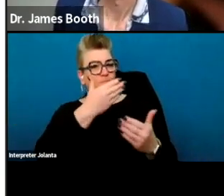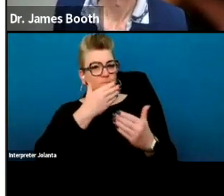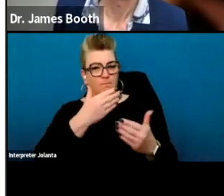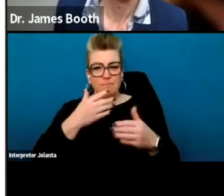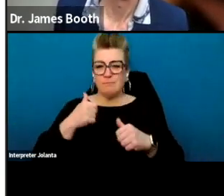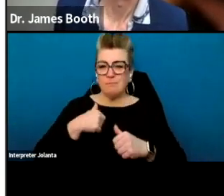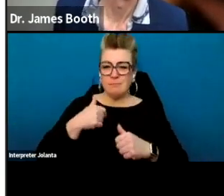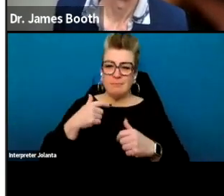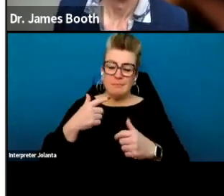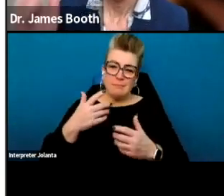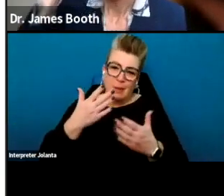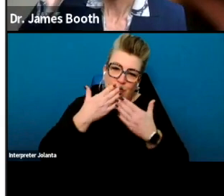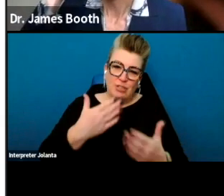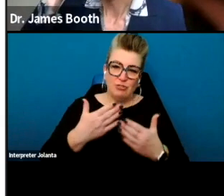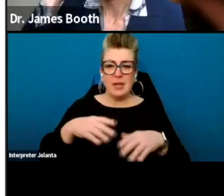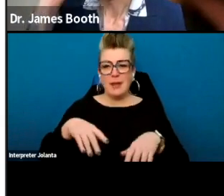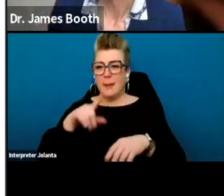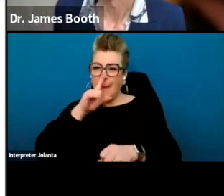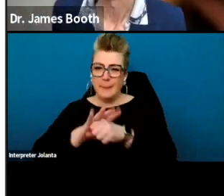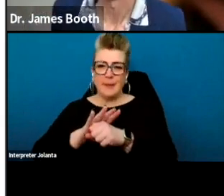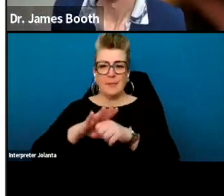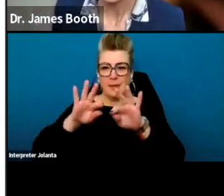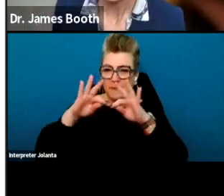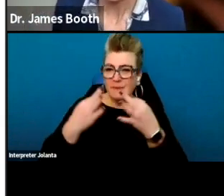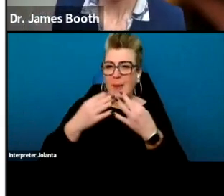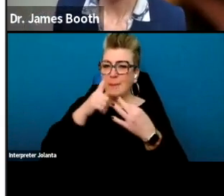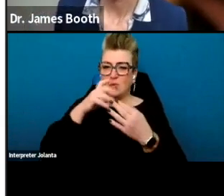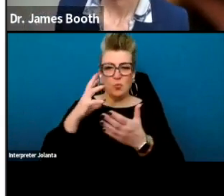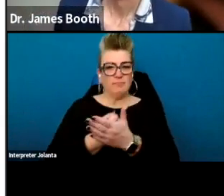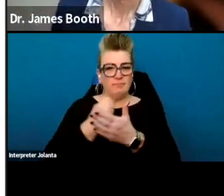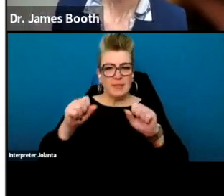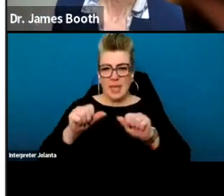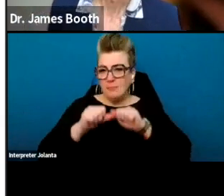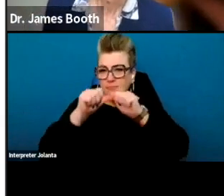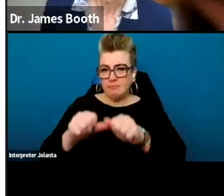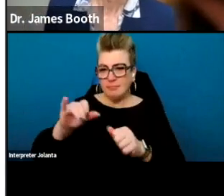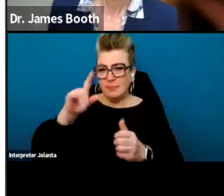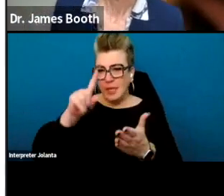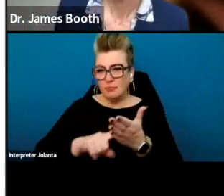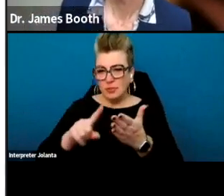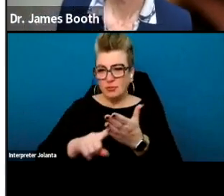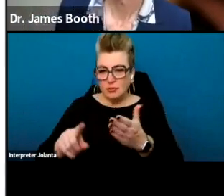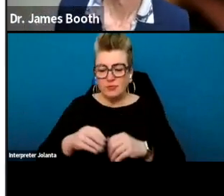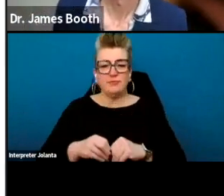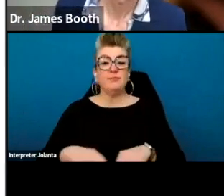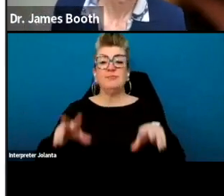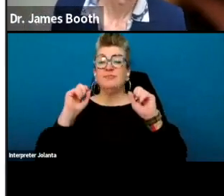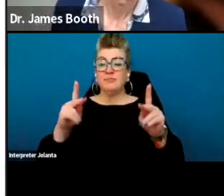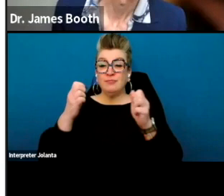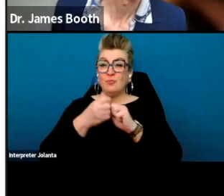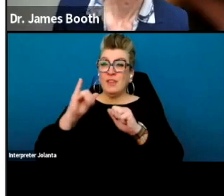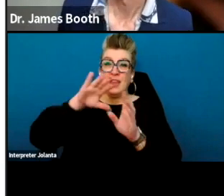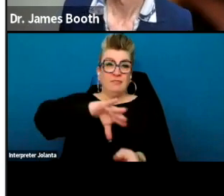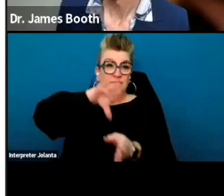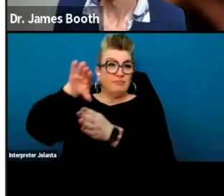commitment that families have to furthering research. Okay, with that aside, I'd like